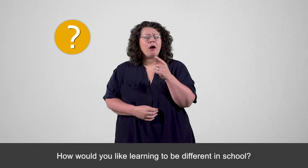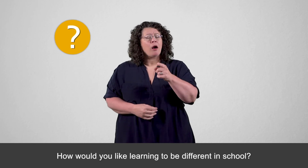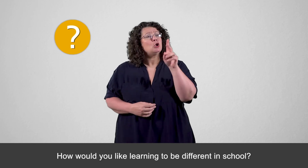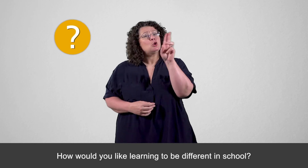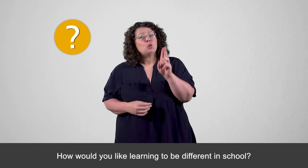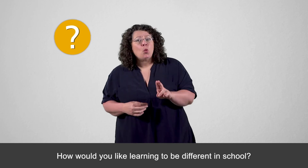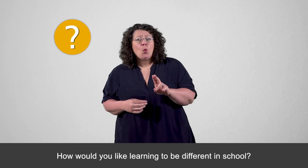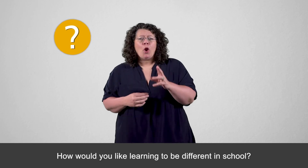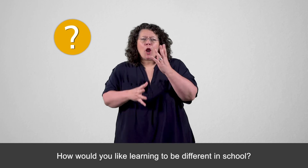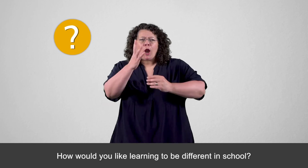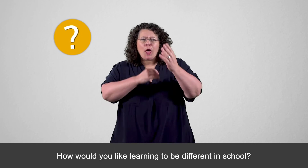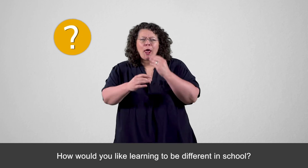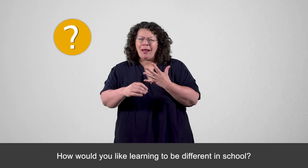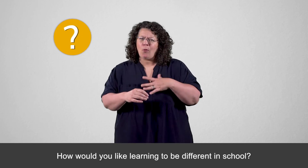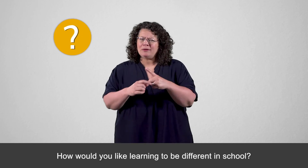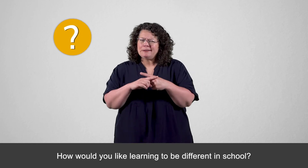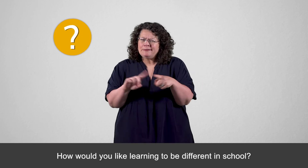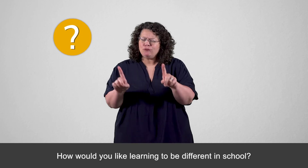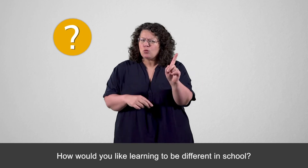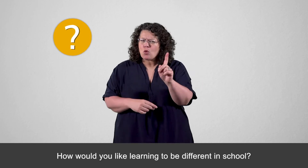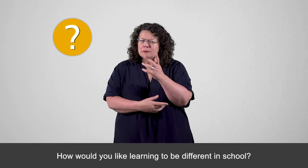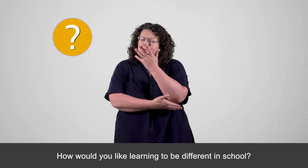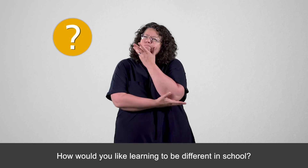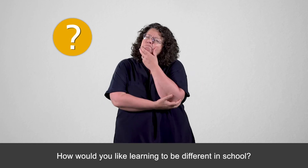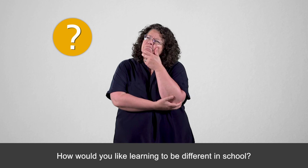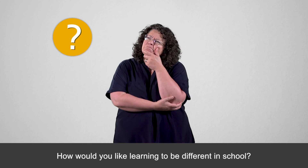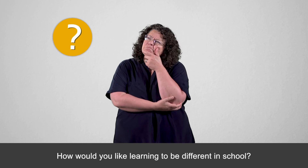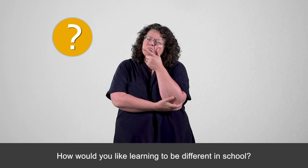How would you like learning to be different in school?